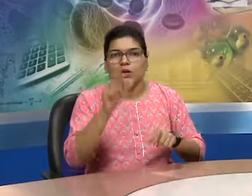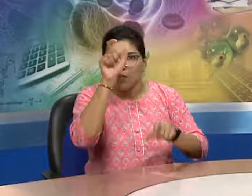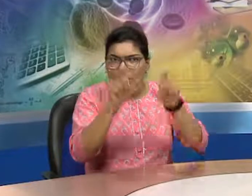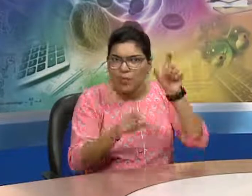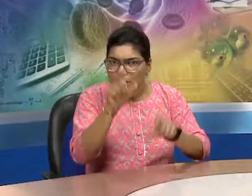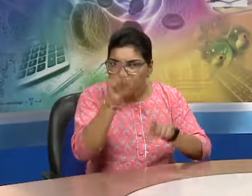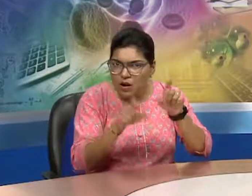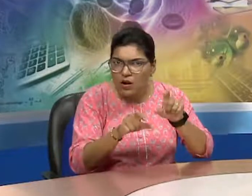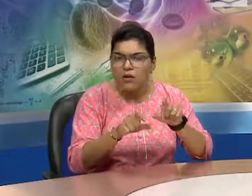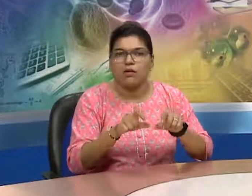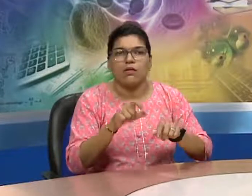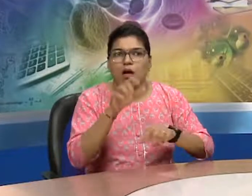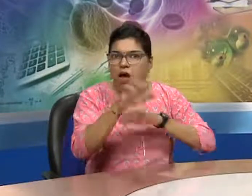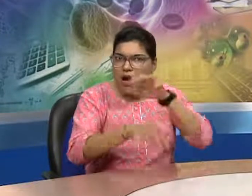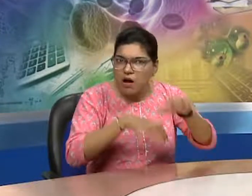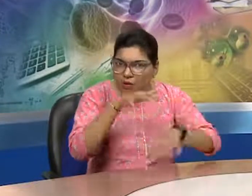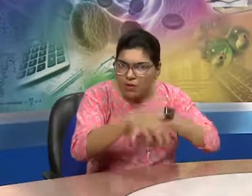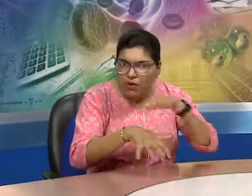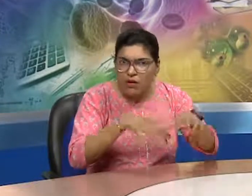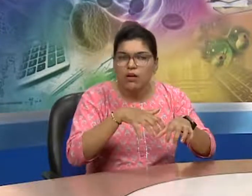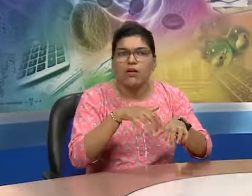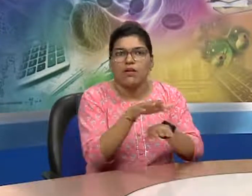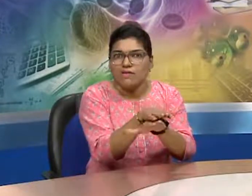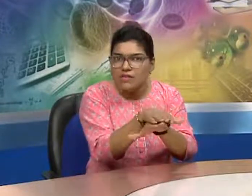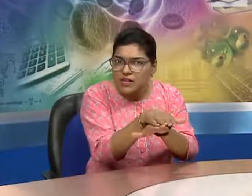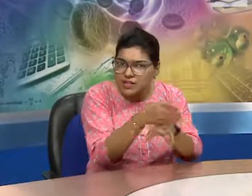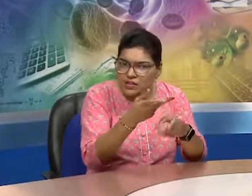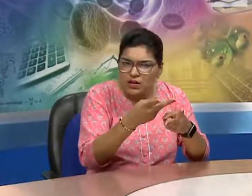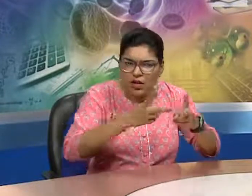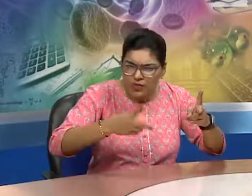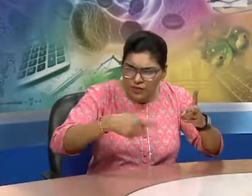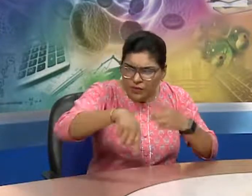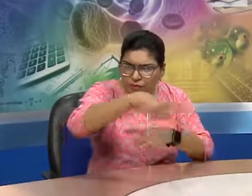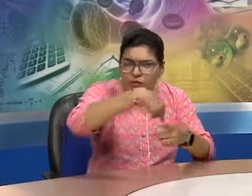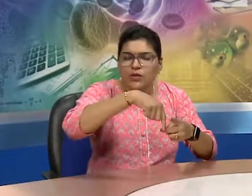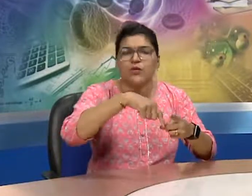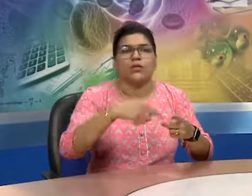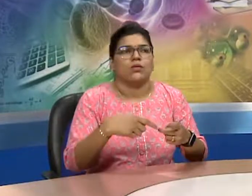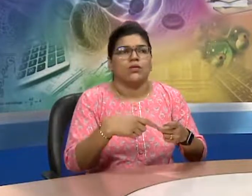biotic and abiotic factors of our environment.